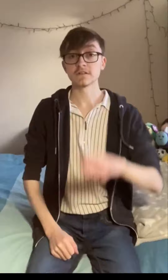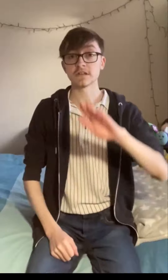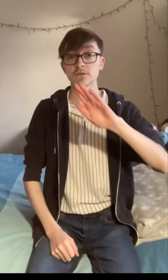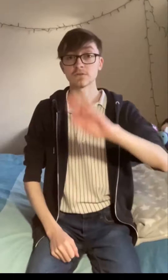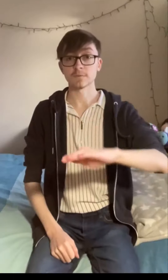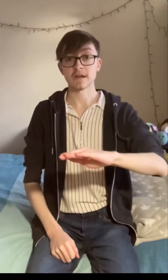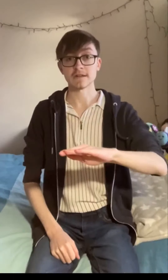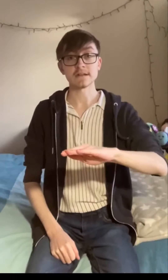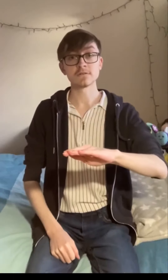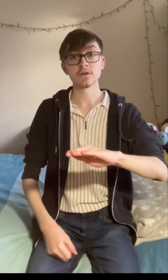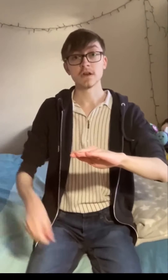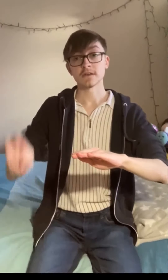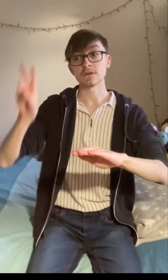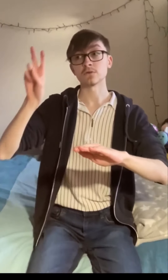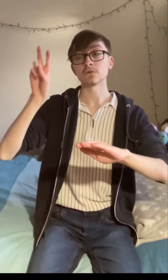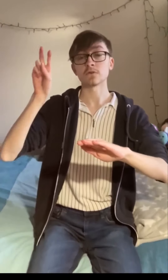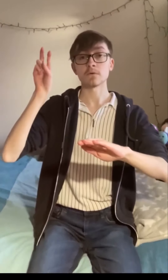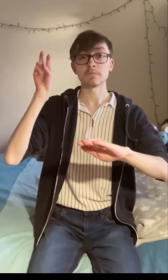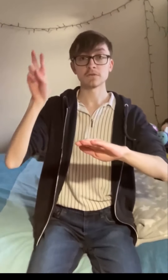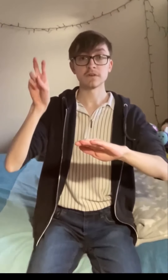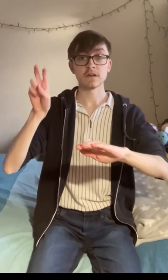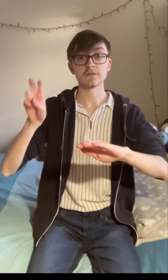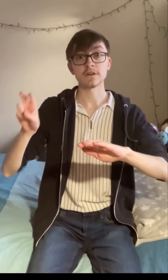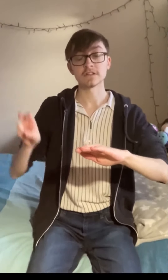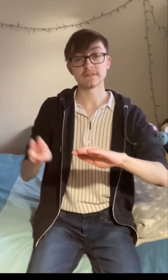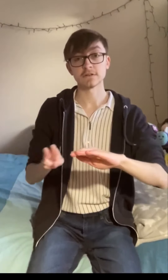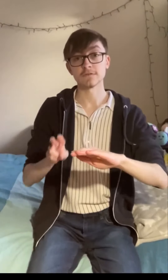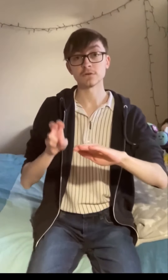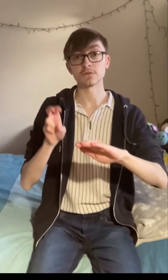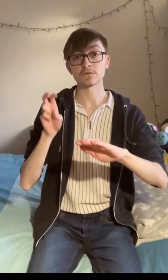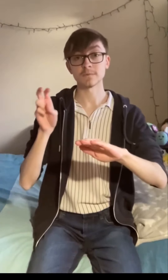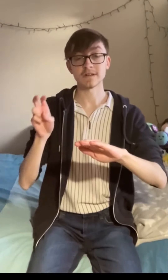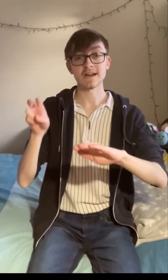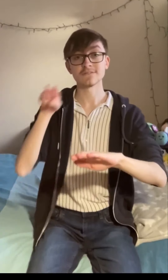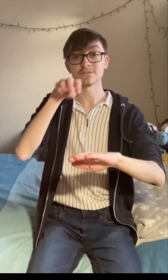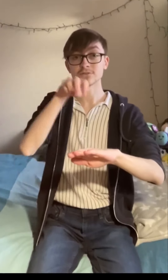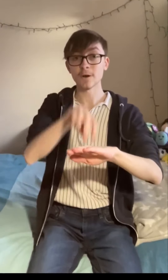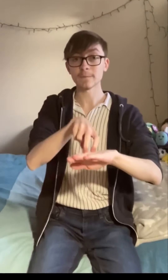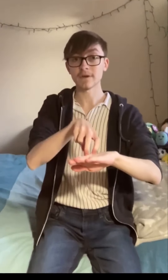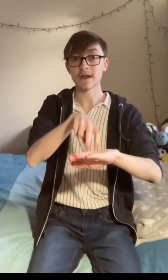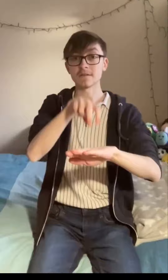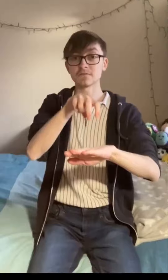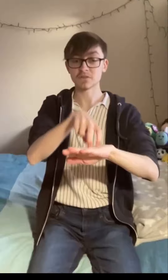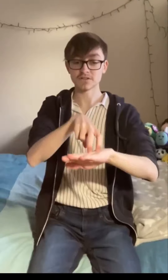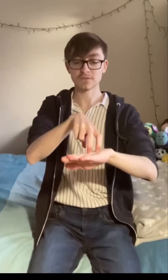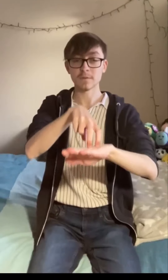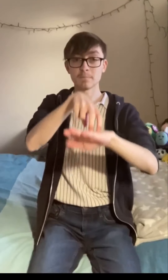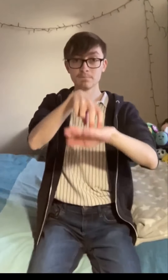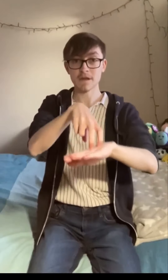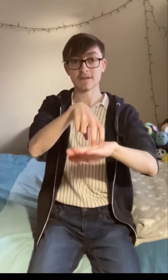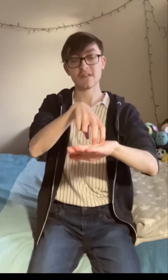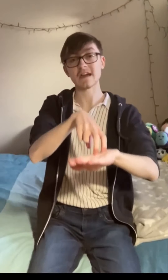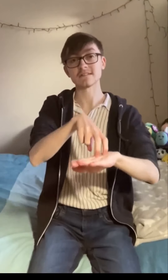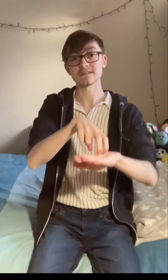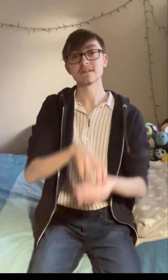get your non-dominant hand out, get your middle finger and your index finger of your dominant hand top, and touch on the back of the hand.